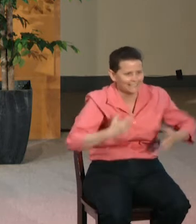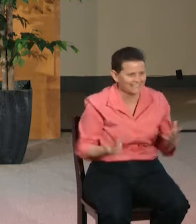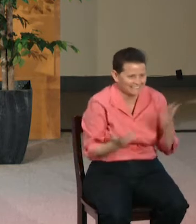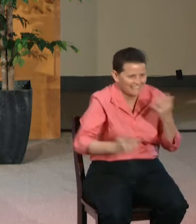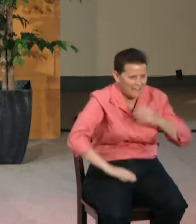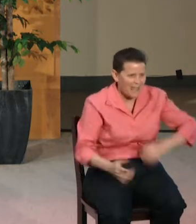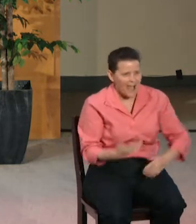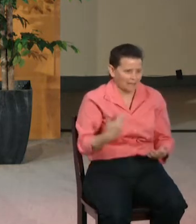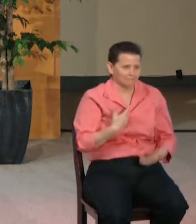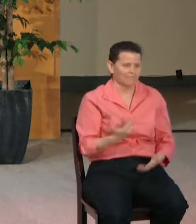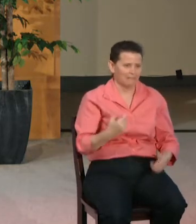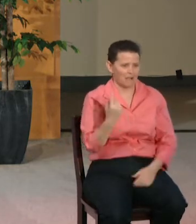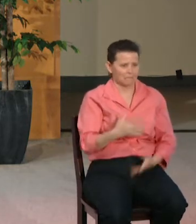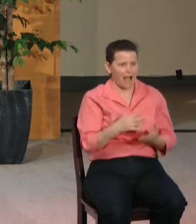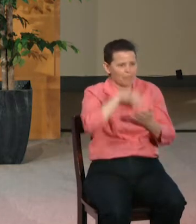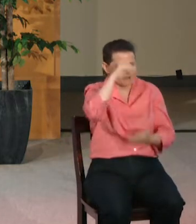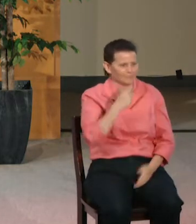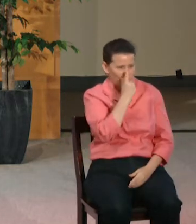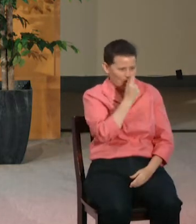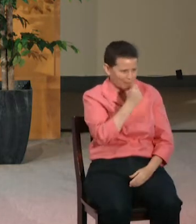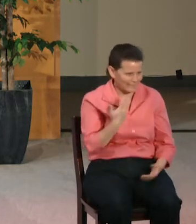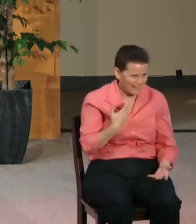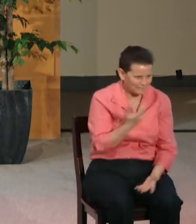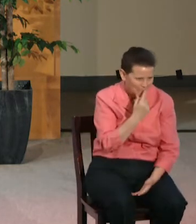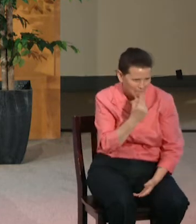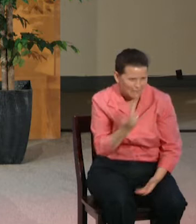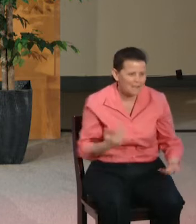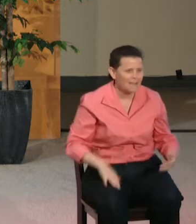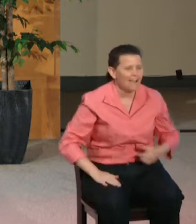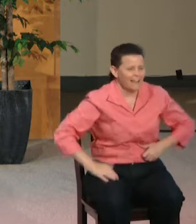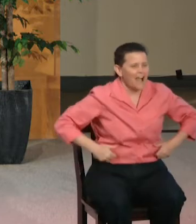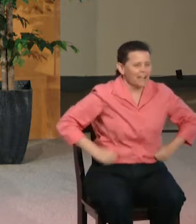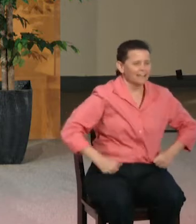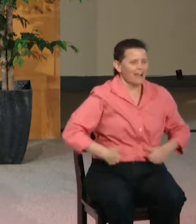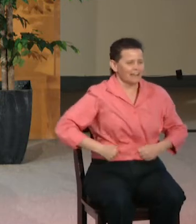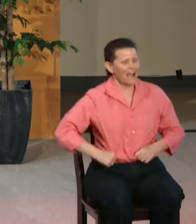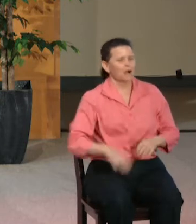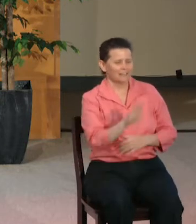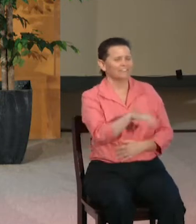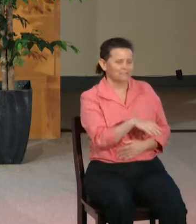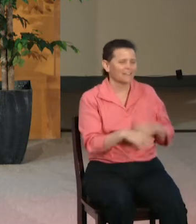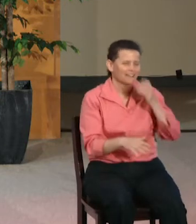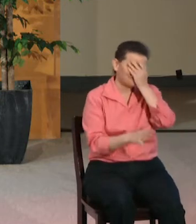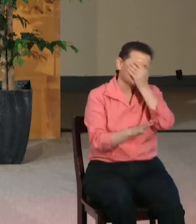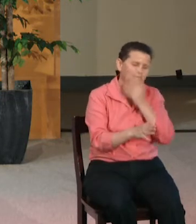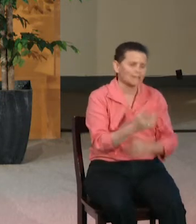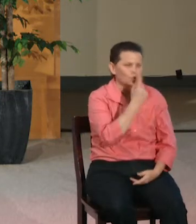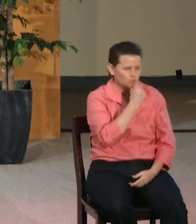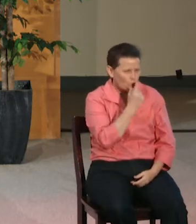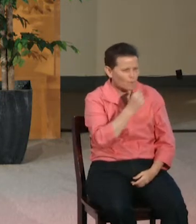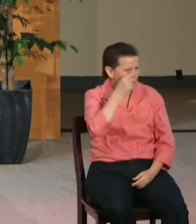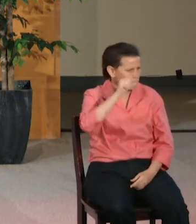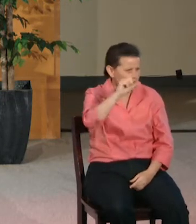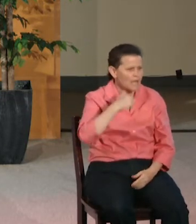relationship with your own dads and everything. And once again, we all fall short of the glory, right? Dads are going to fall short. Children